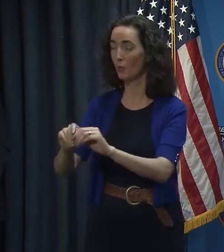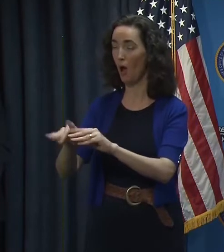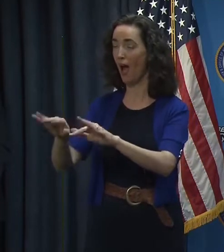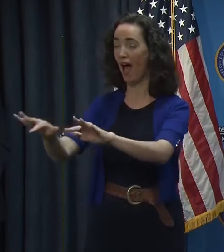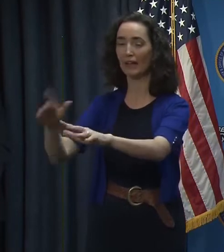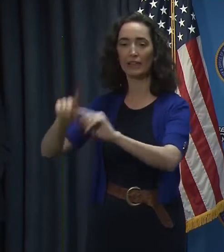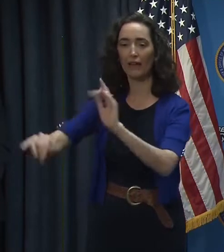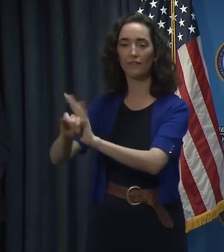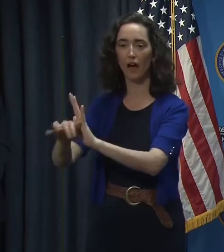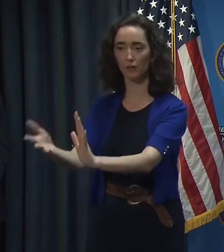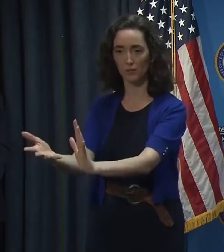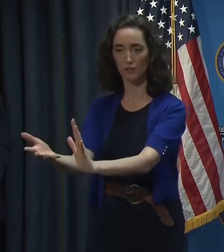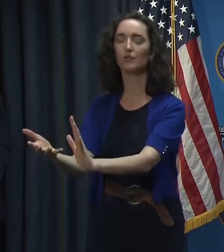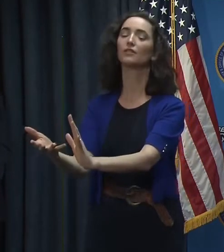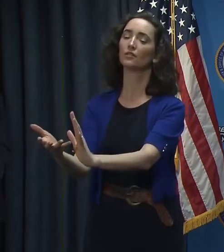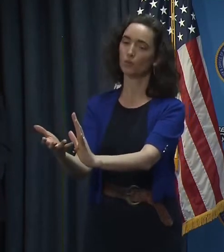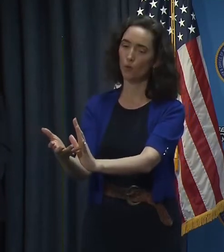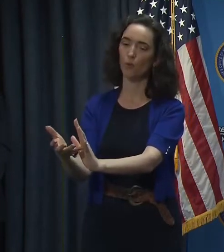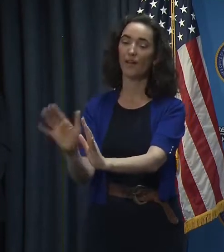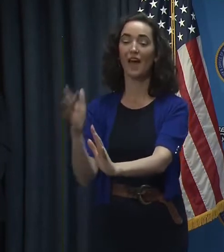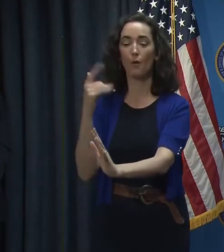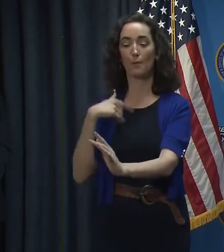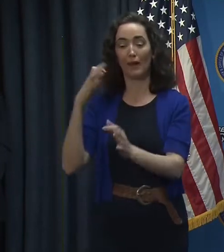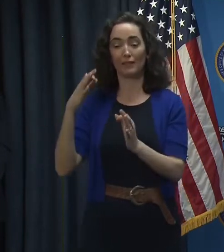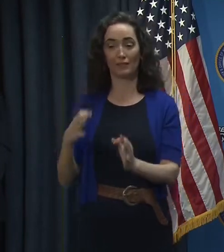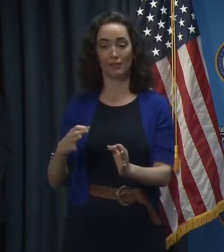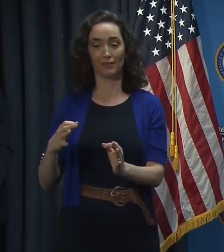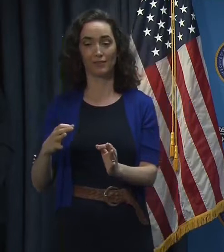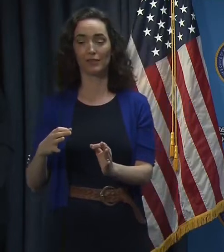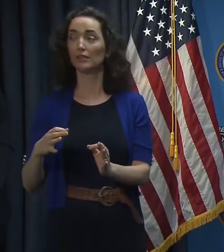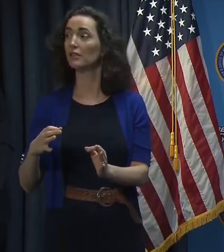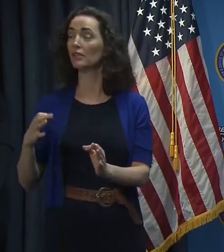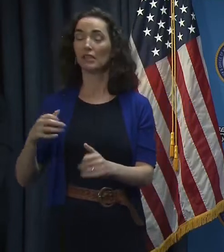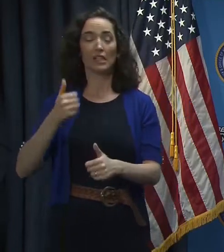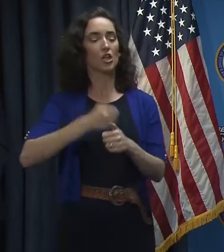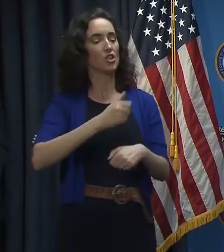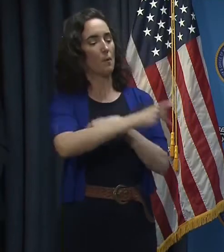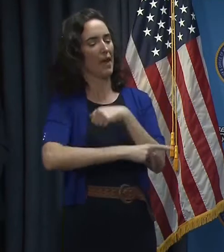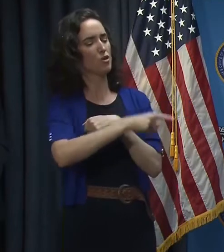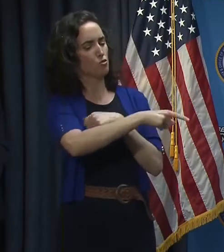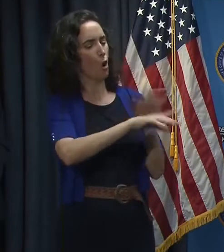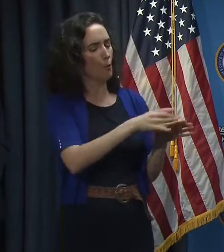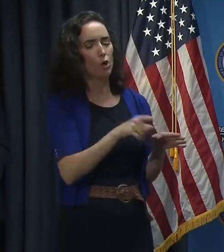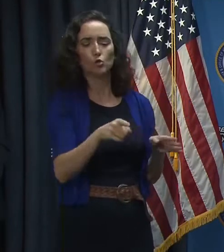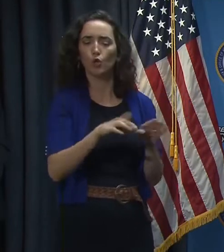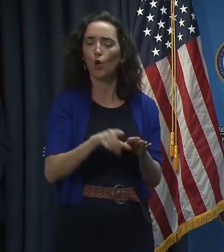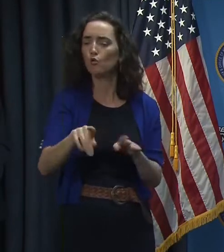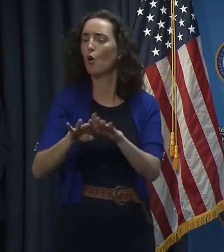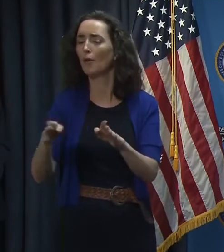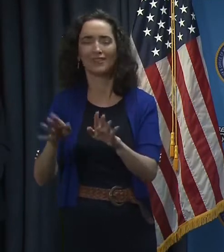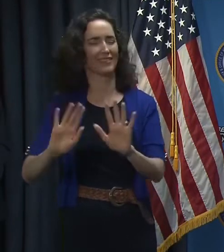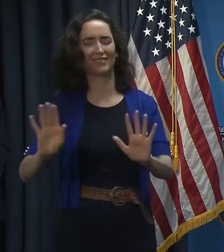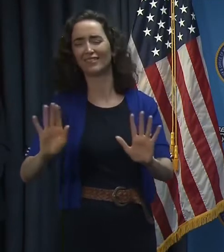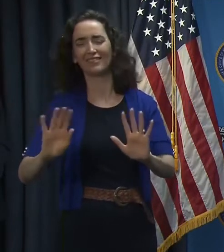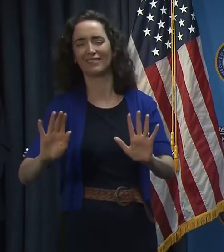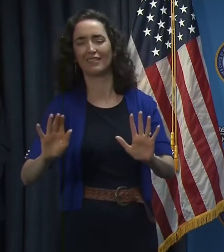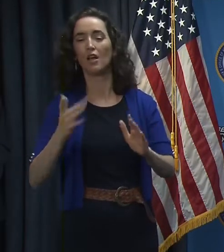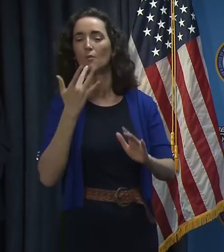for all of those reasons, I decided not to go on a parish by parish basis.